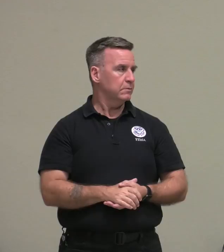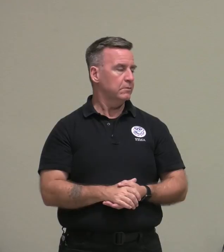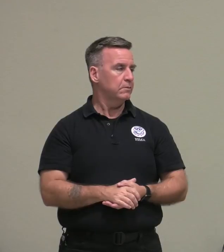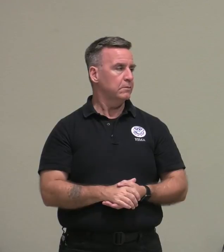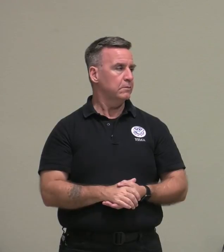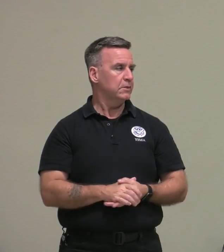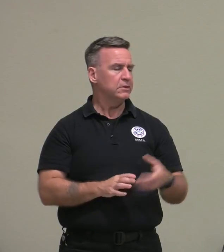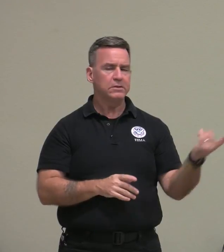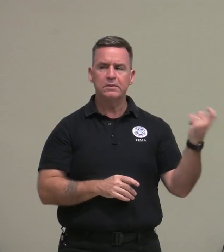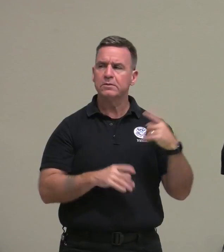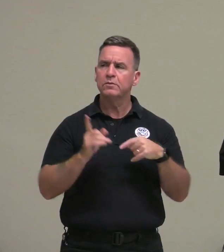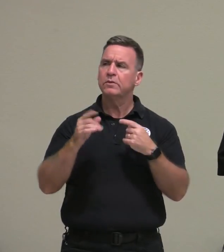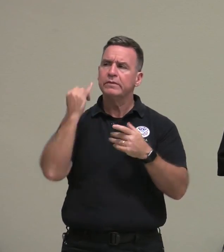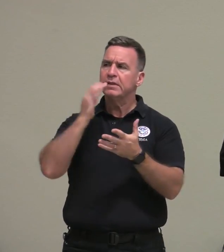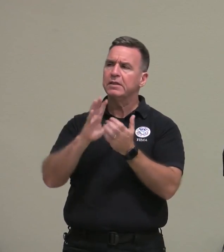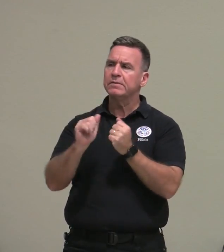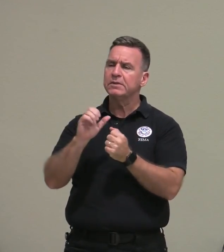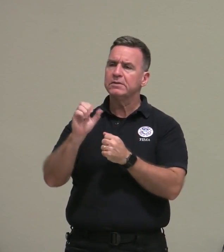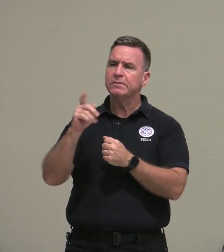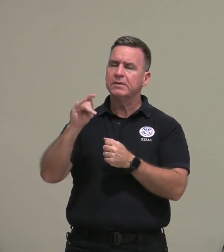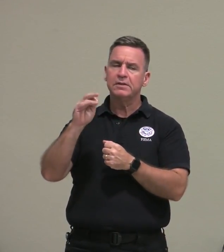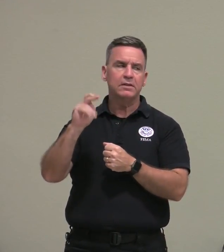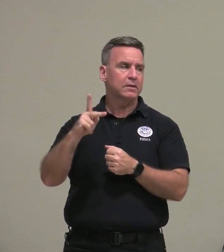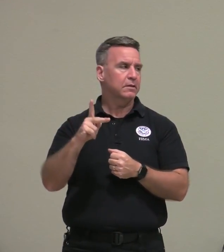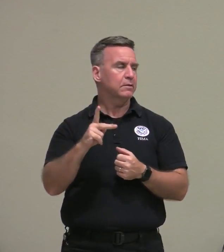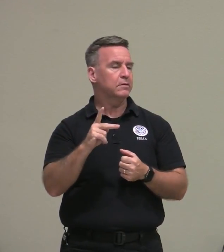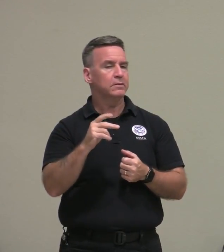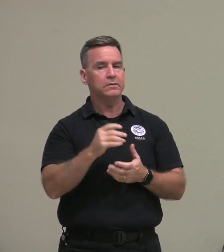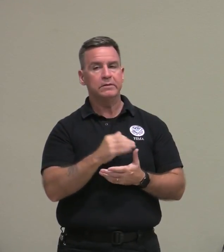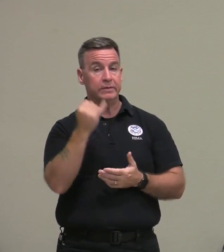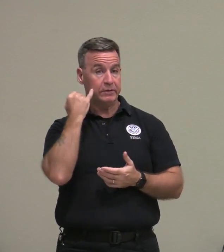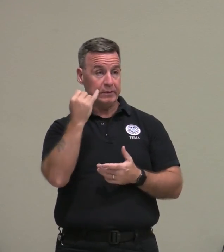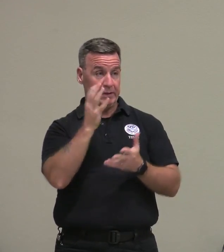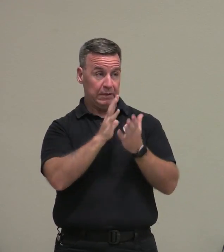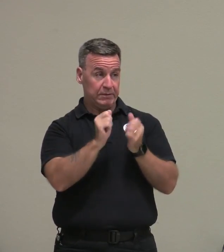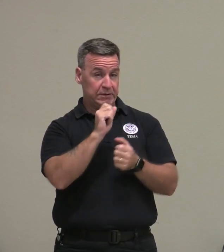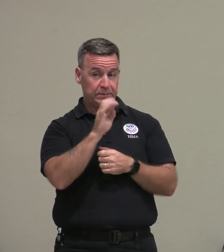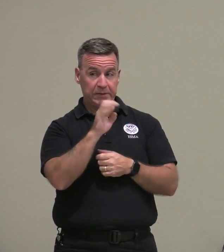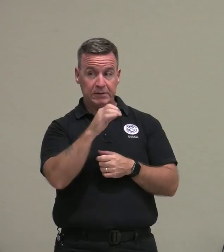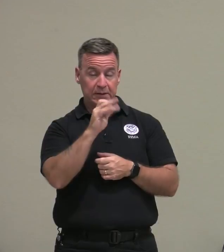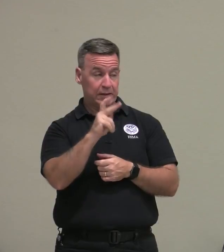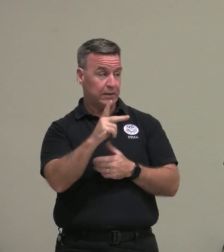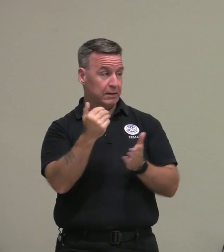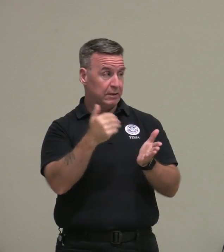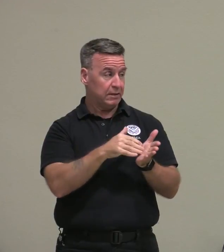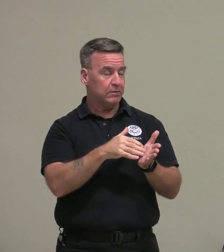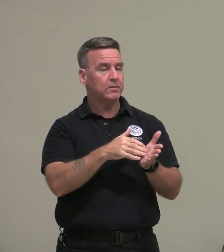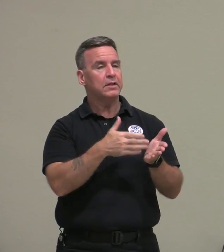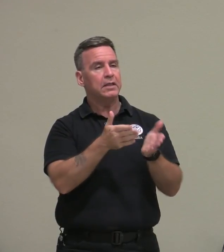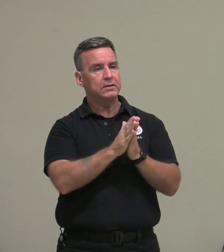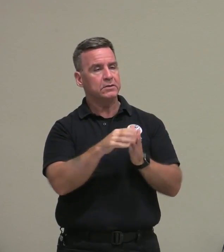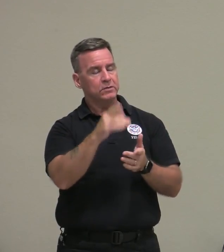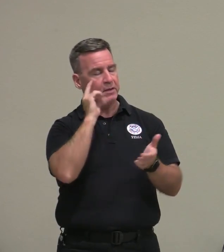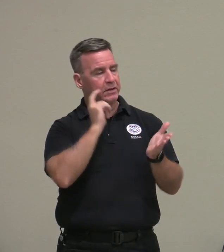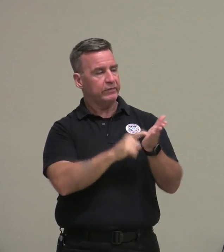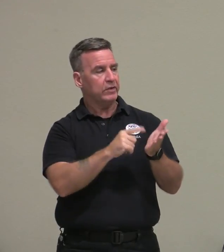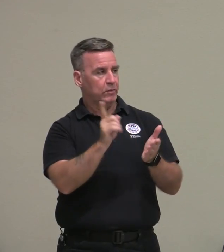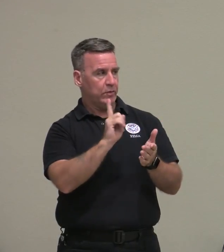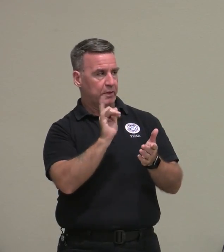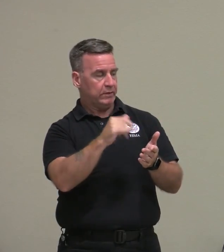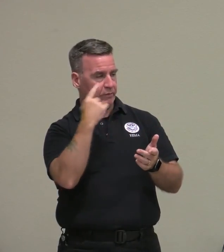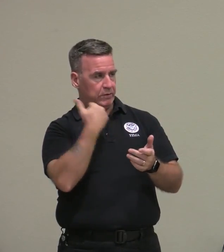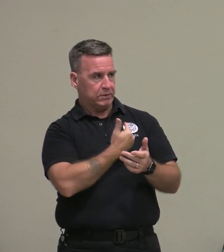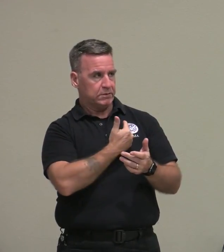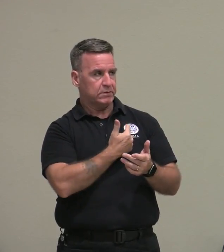I'm sorry? The question was what if they damage the septic tank again? We are asking that you identify that